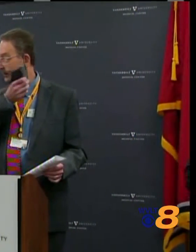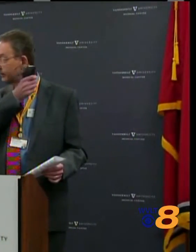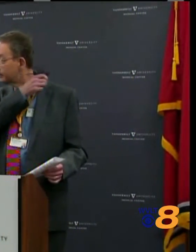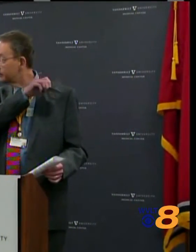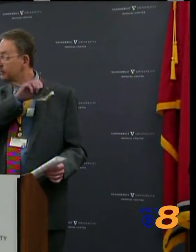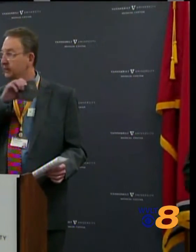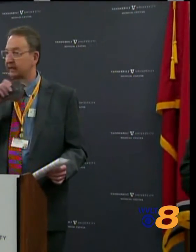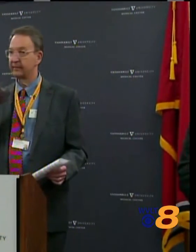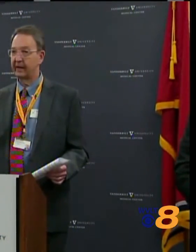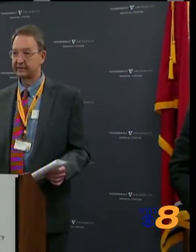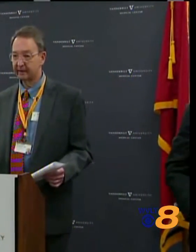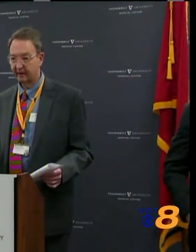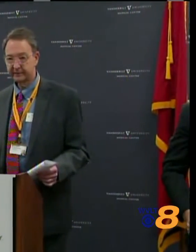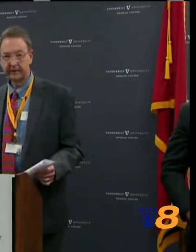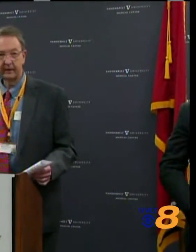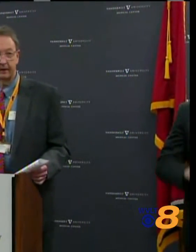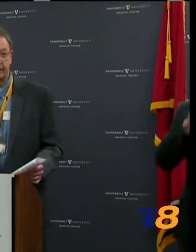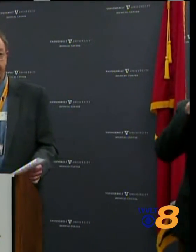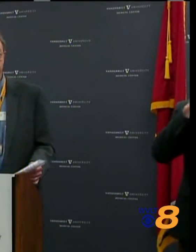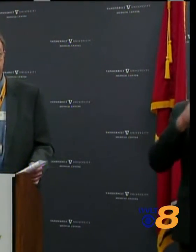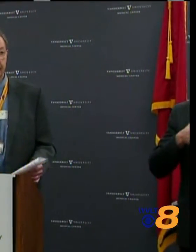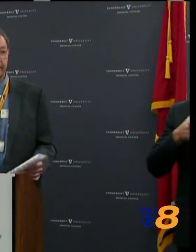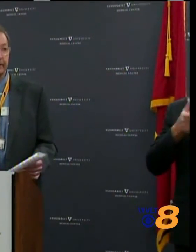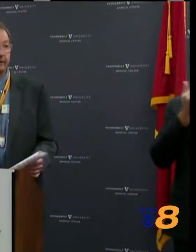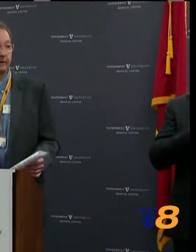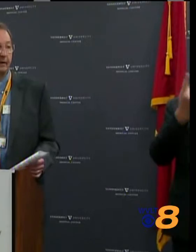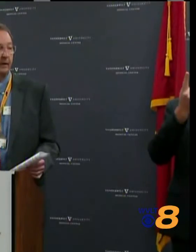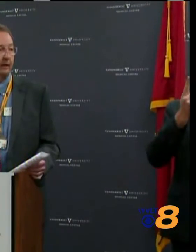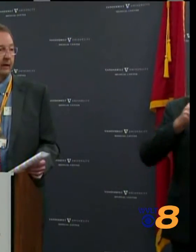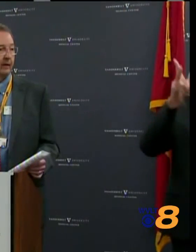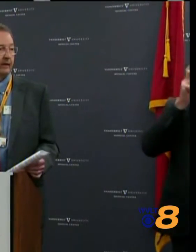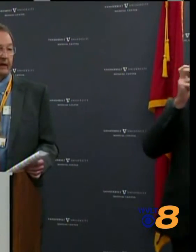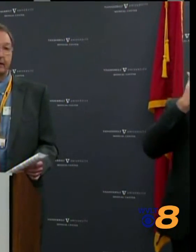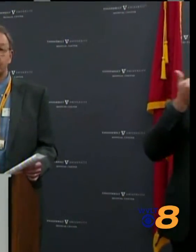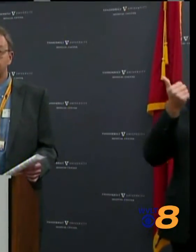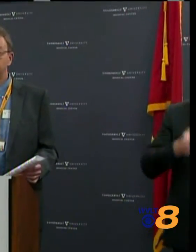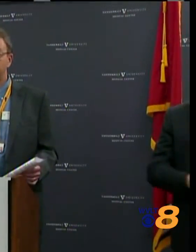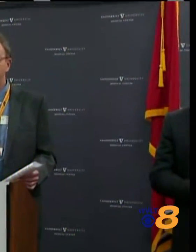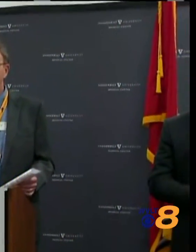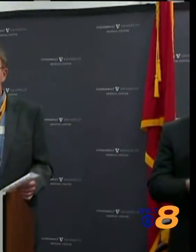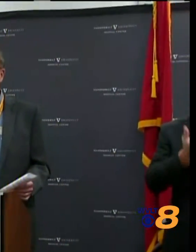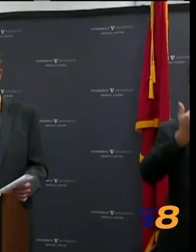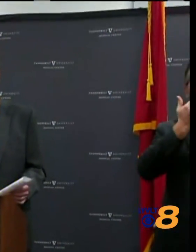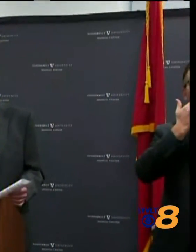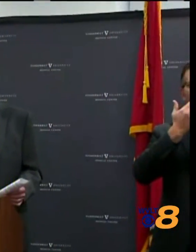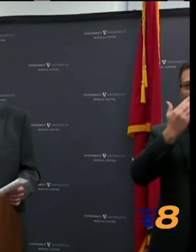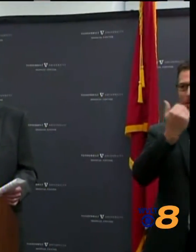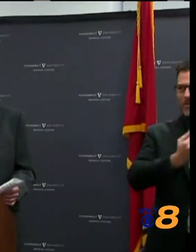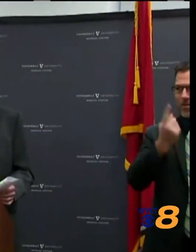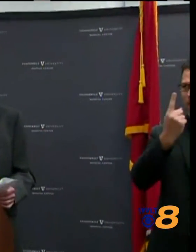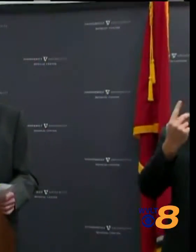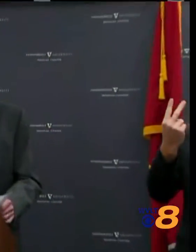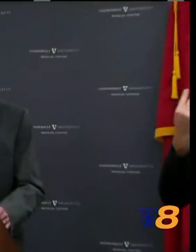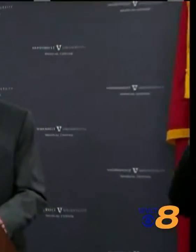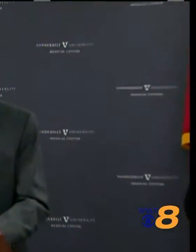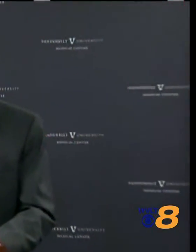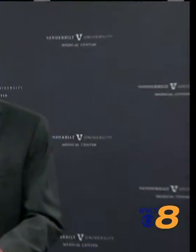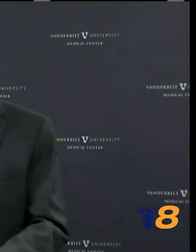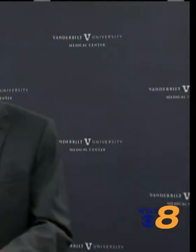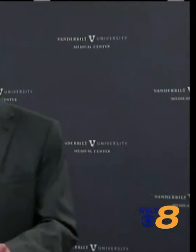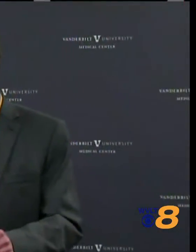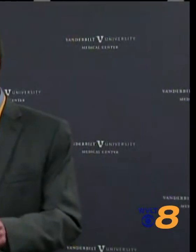I'm going to take the mask off so you can hear me a little clearer. Thank you all for being here. I